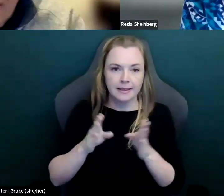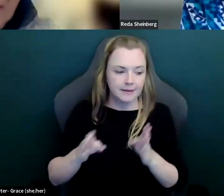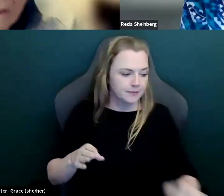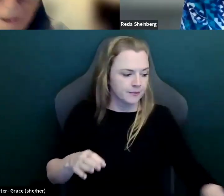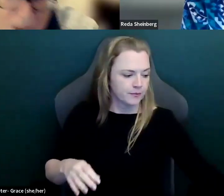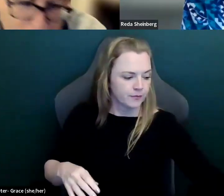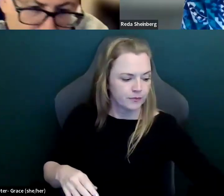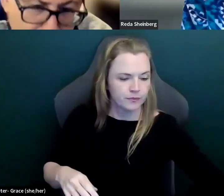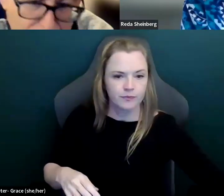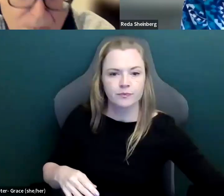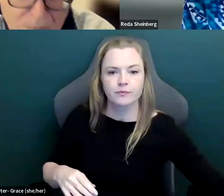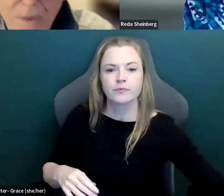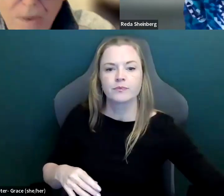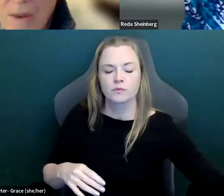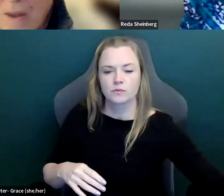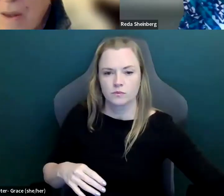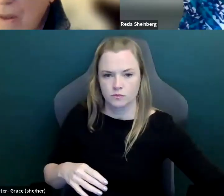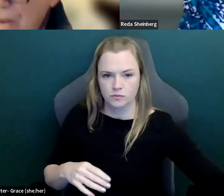And,